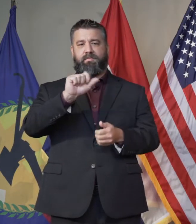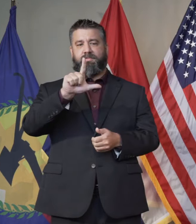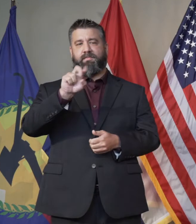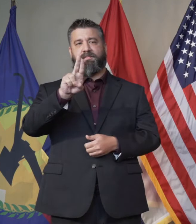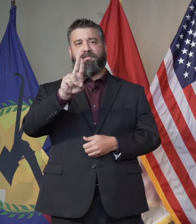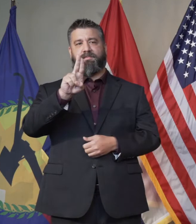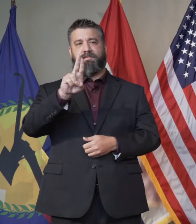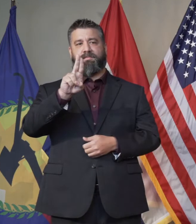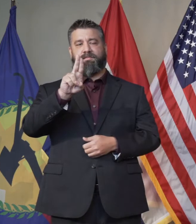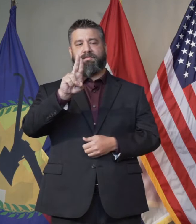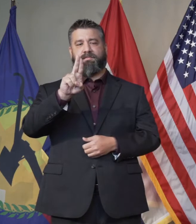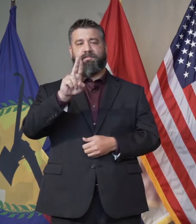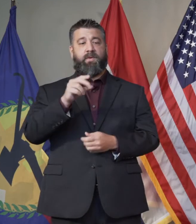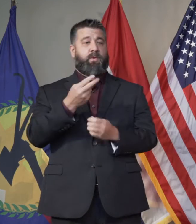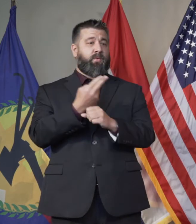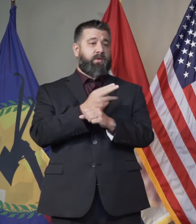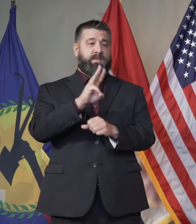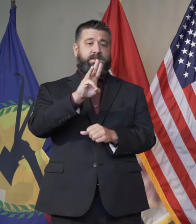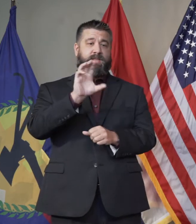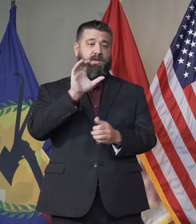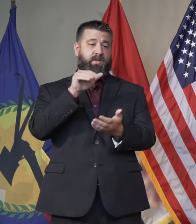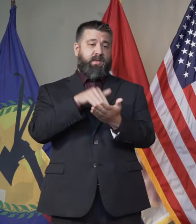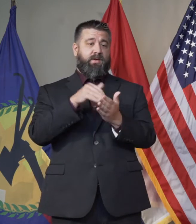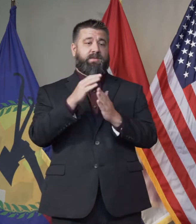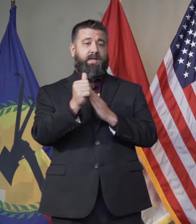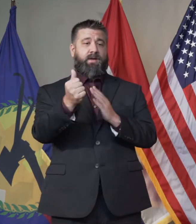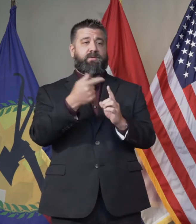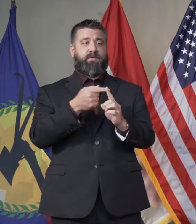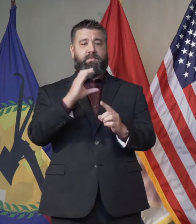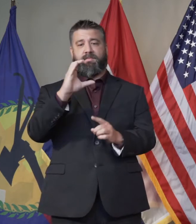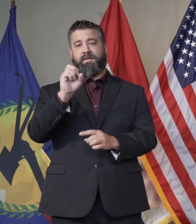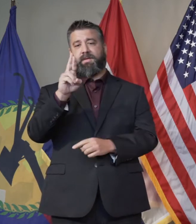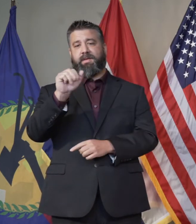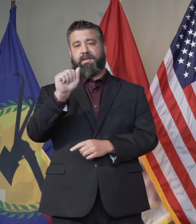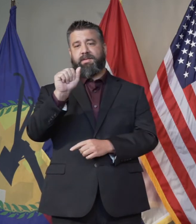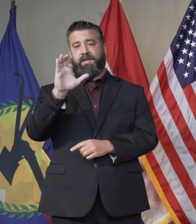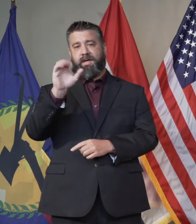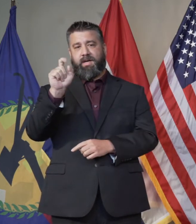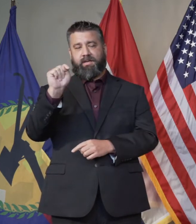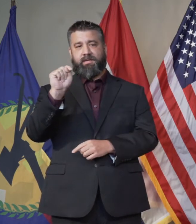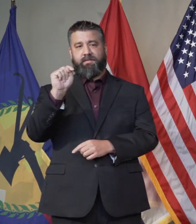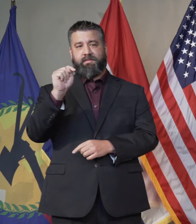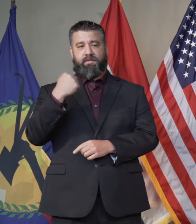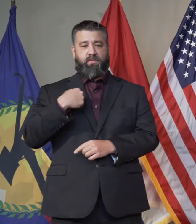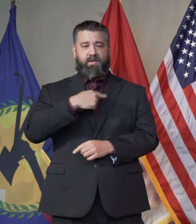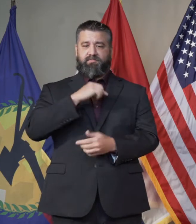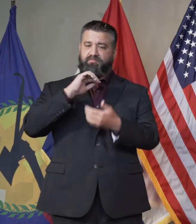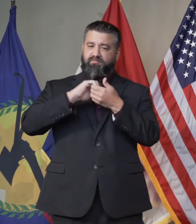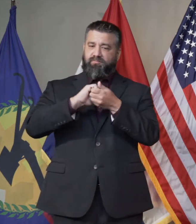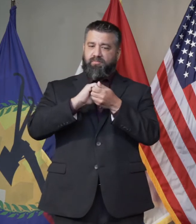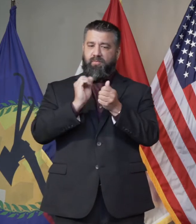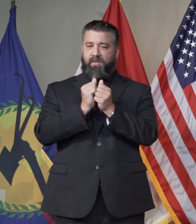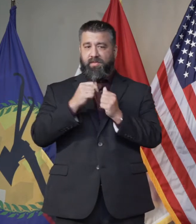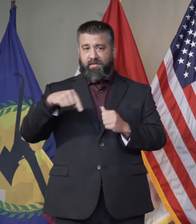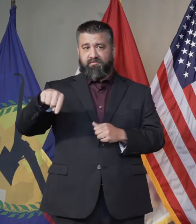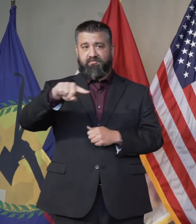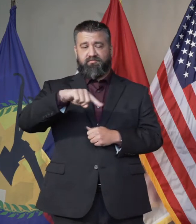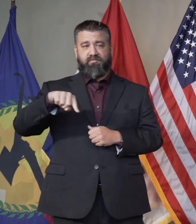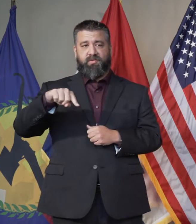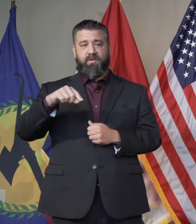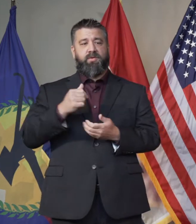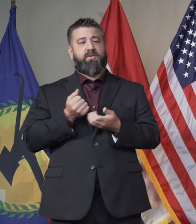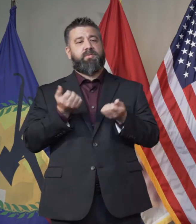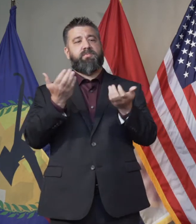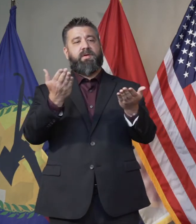is contracted with the university's College for Public Health and Social Justice to provide scientific, analytic, and